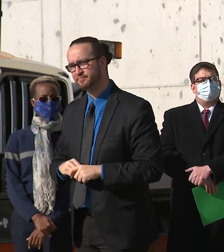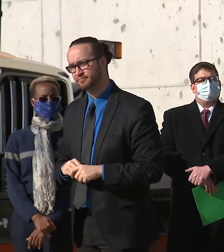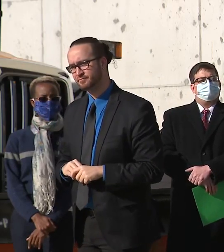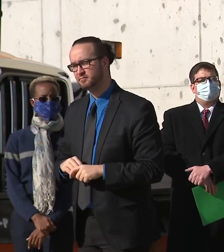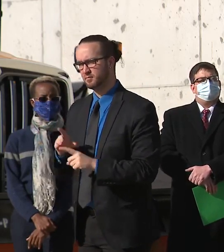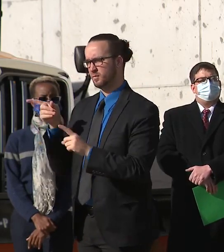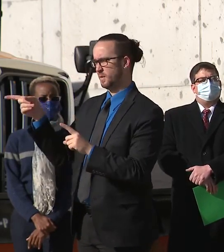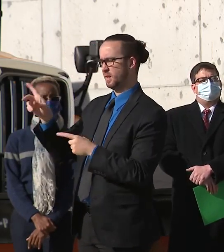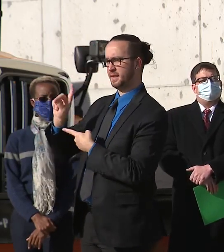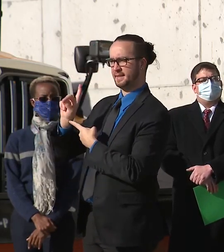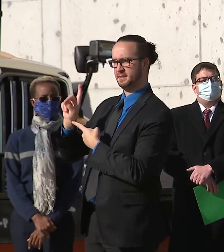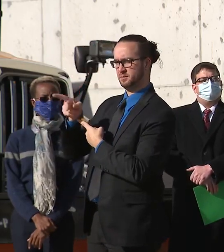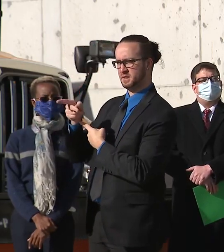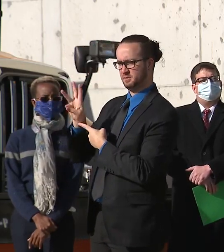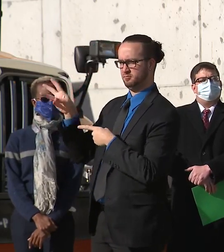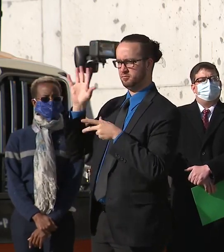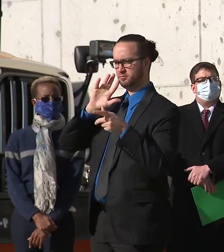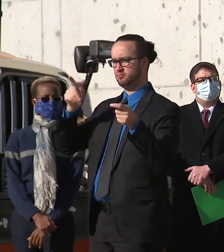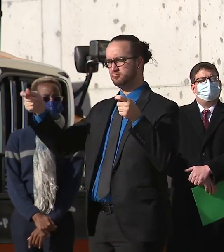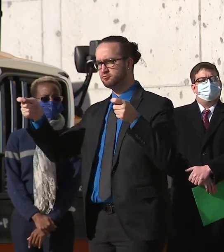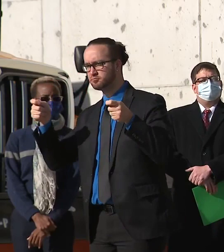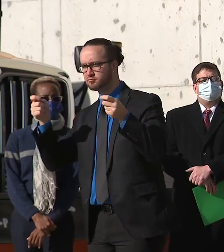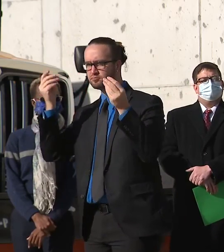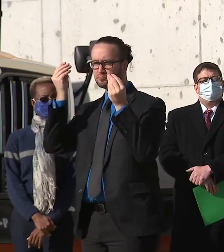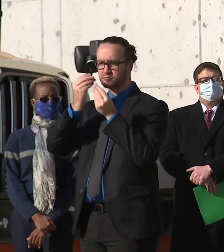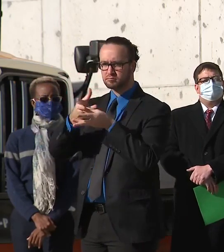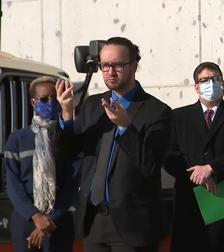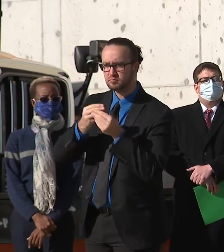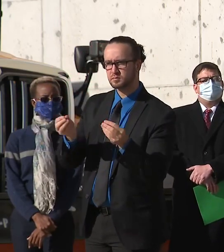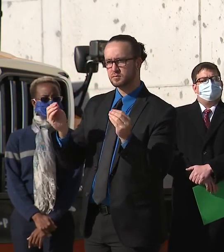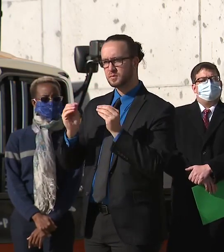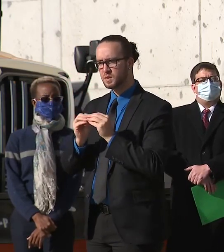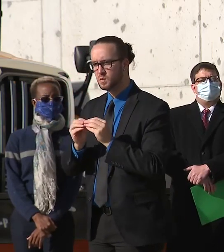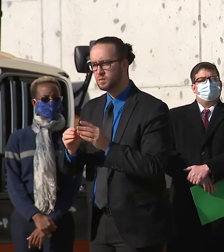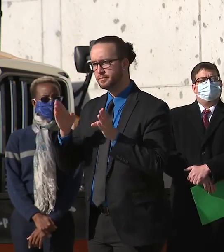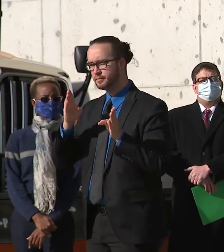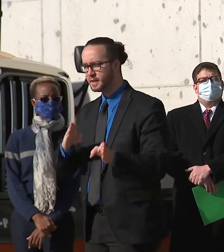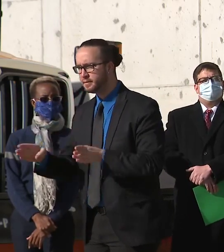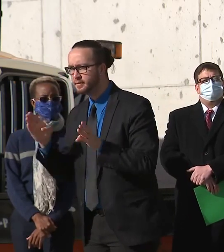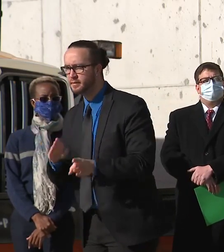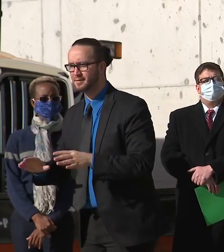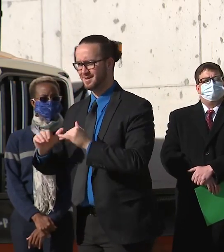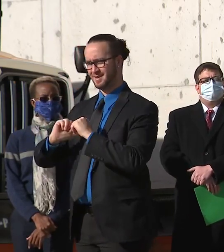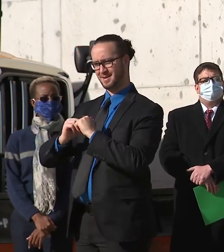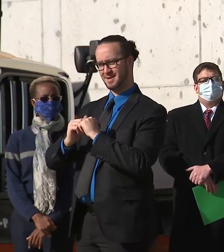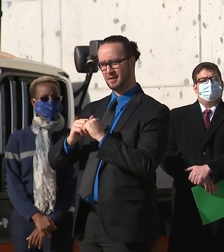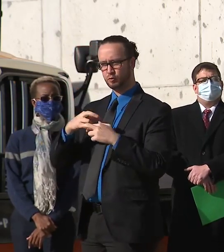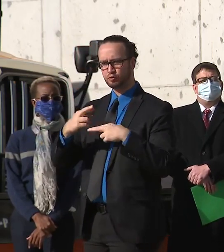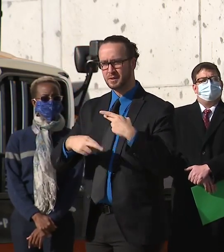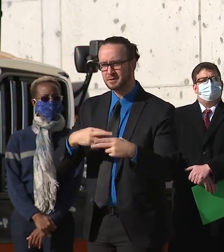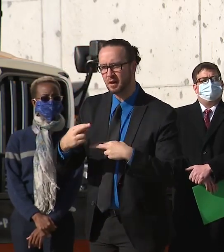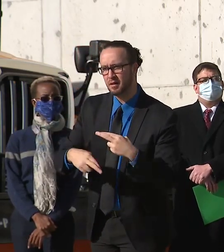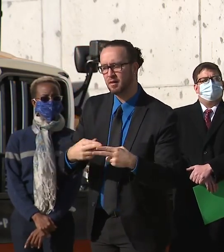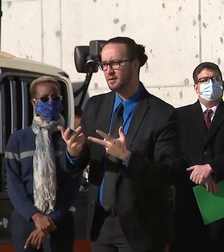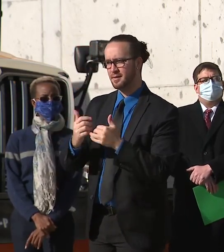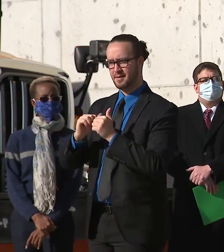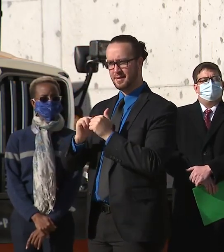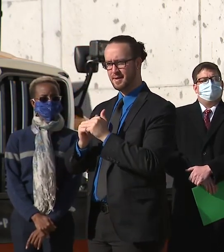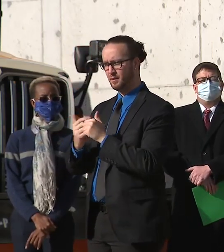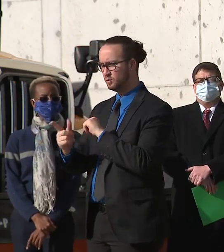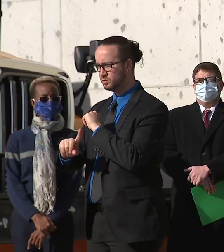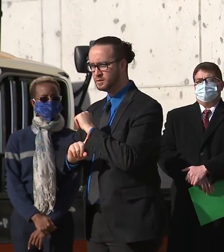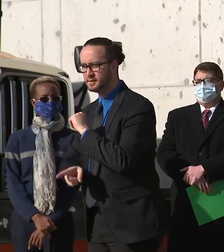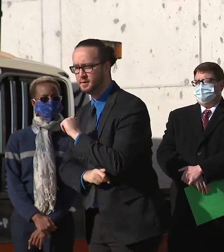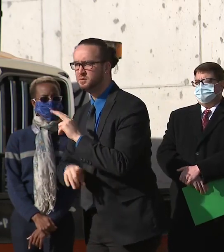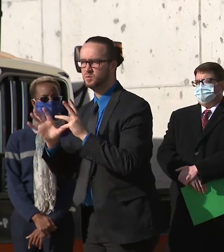the coming days from DPW about a plan for recycling to come back and how it will work in the coming weeks. I want to thank all of